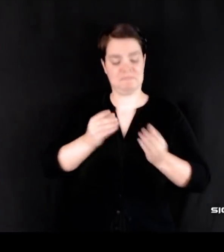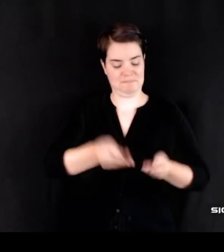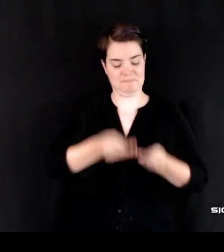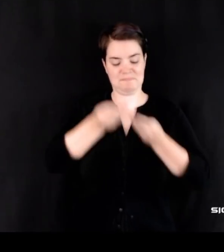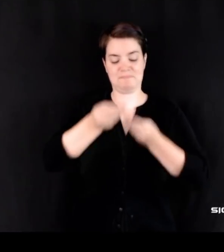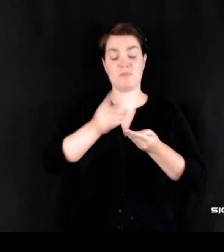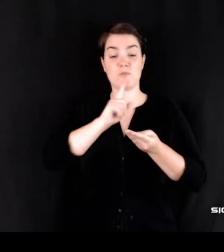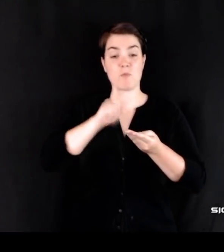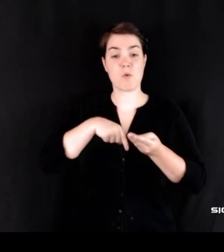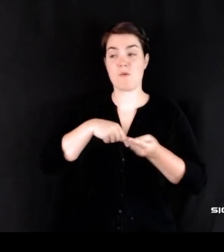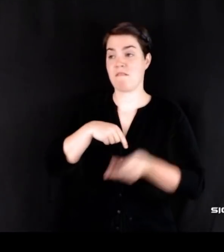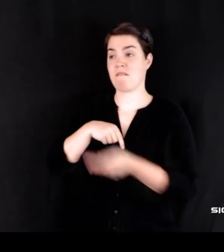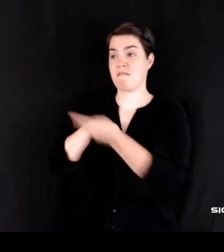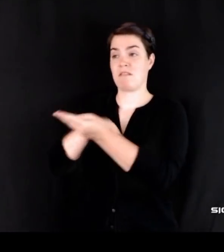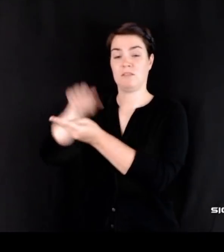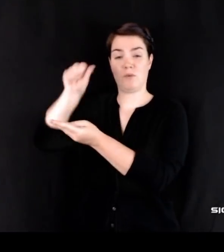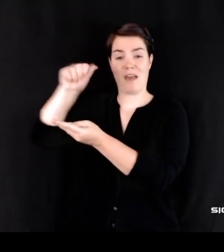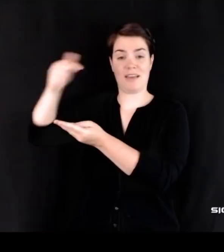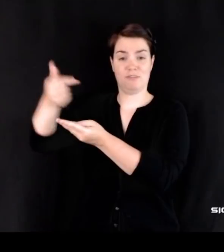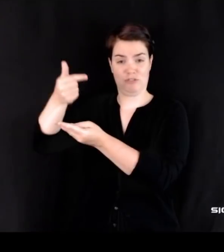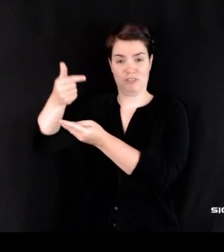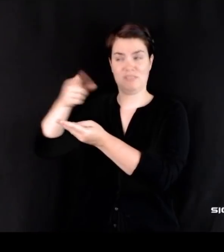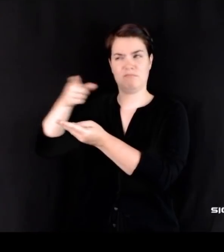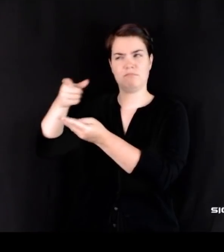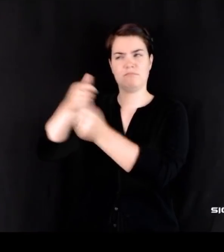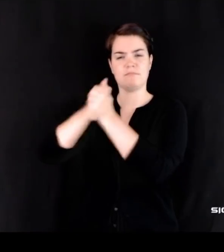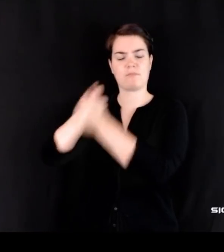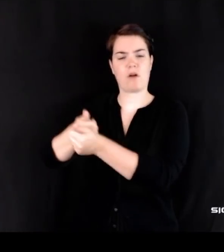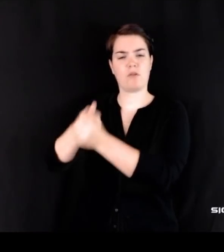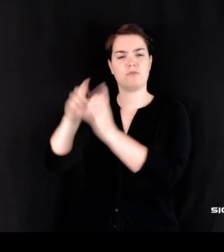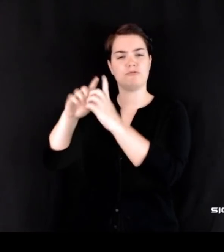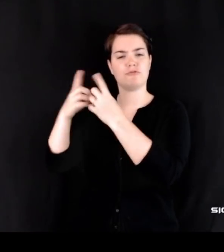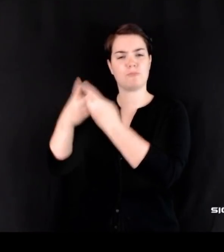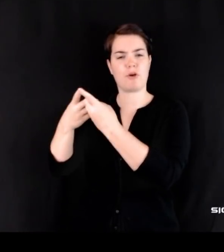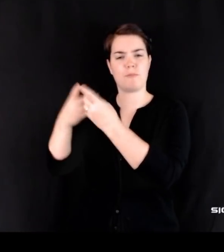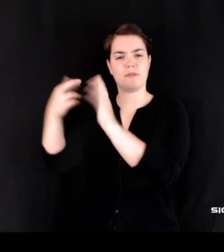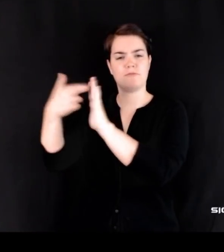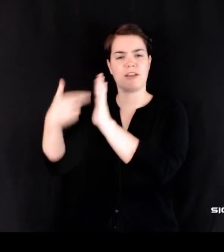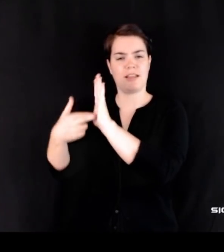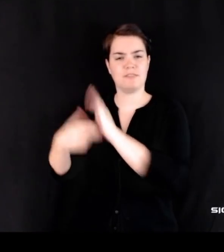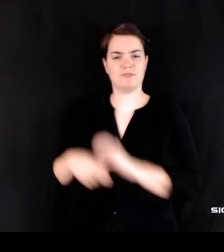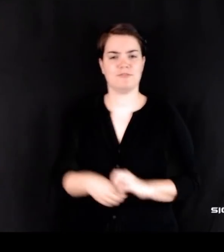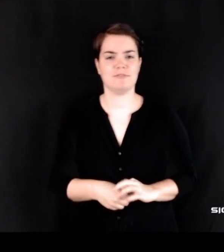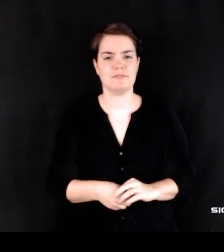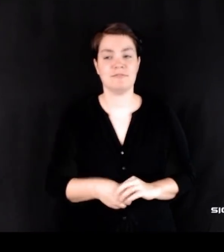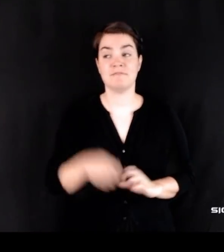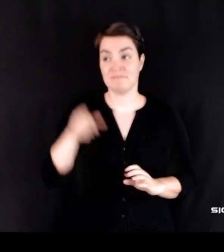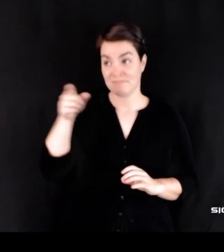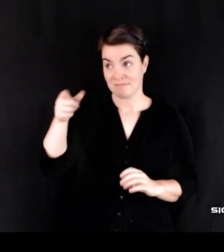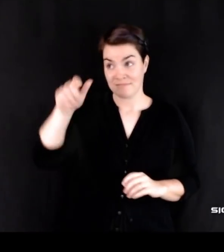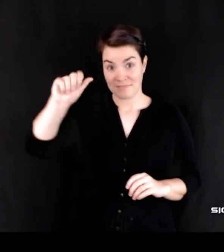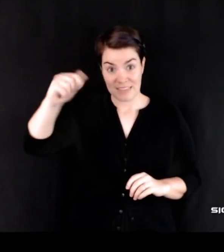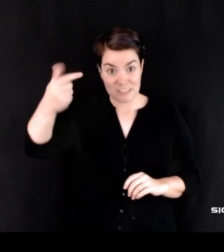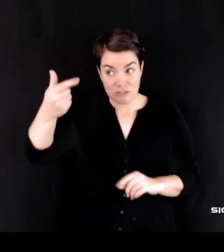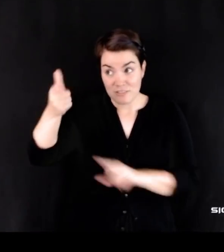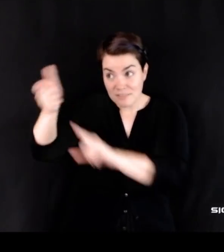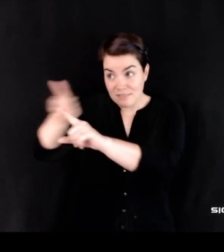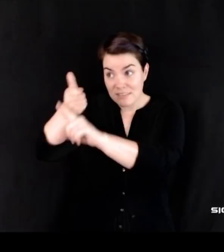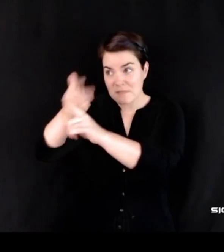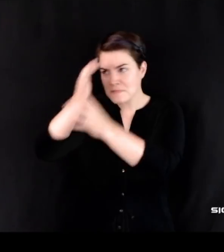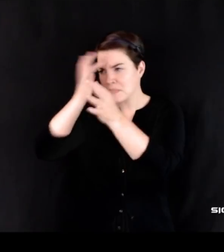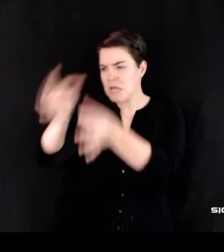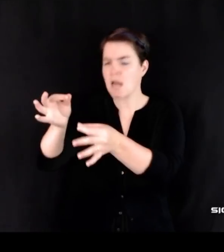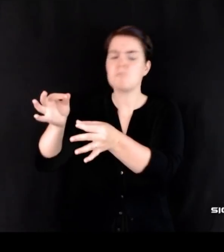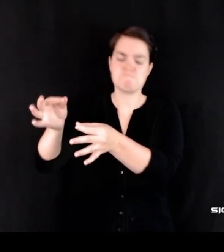General, as required by department regulations. The Attorney General then concluded that it was appropriate to provide